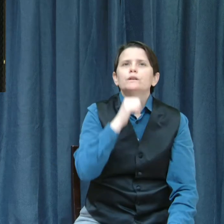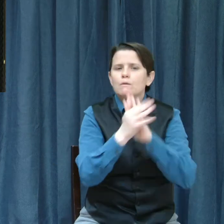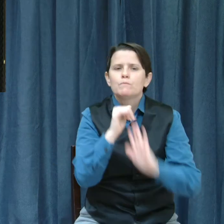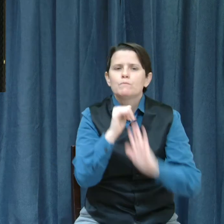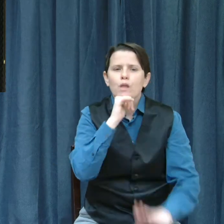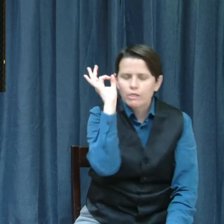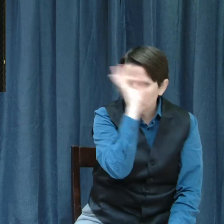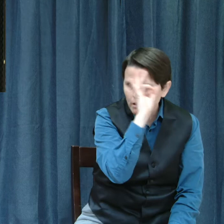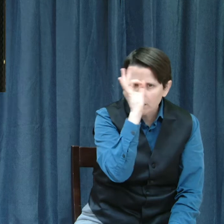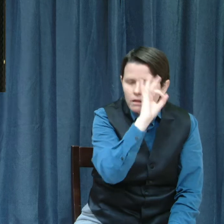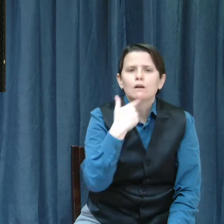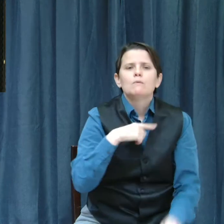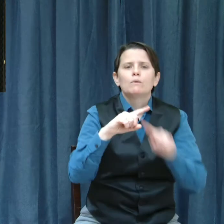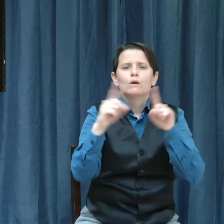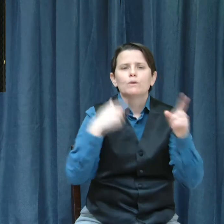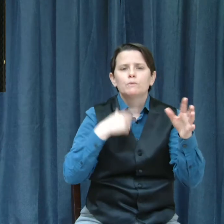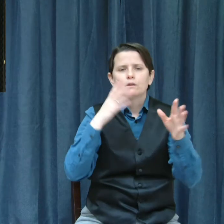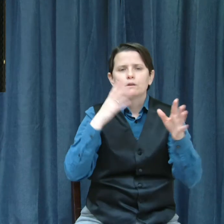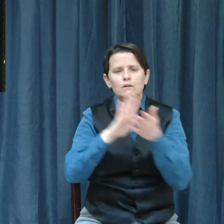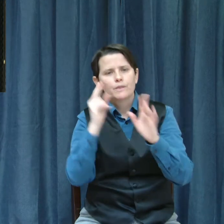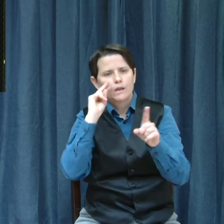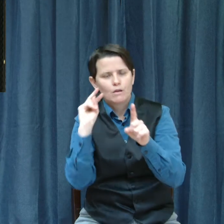observer of the unconscious program.